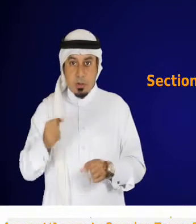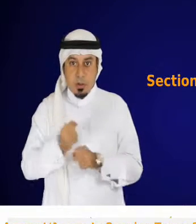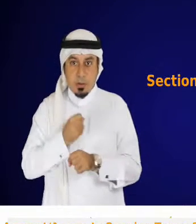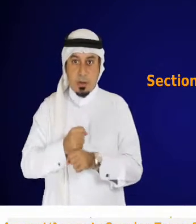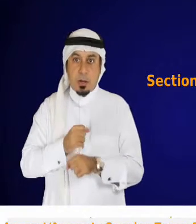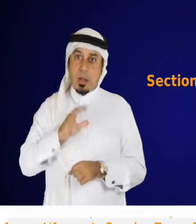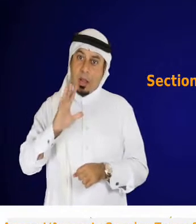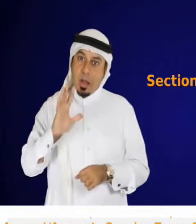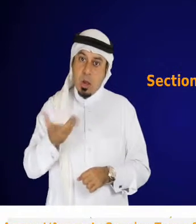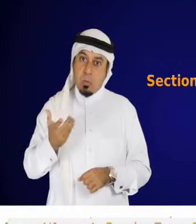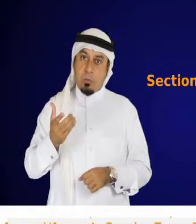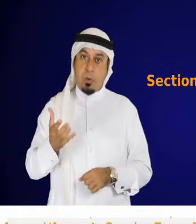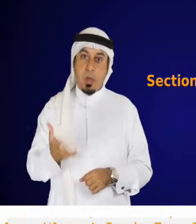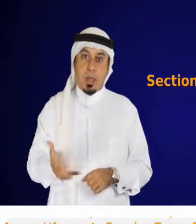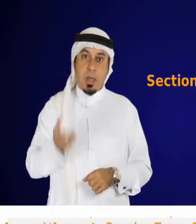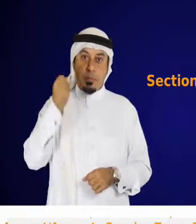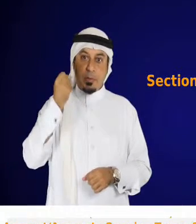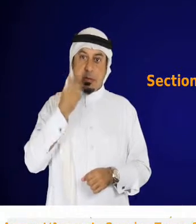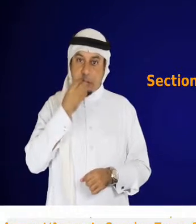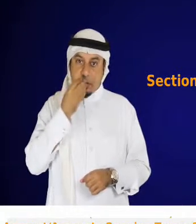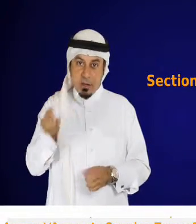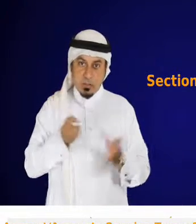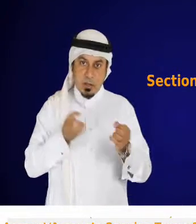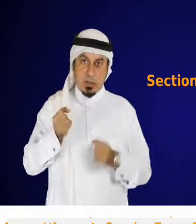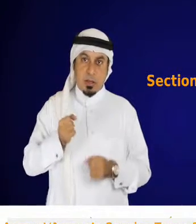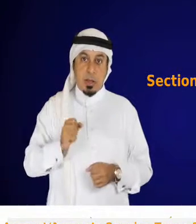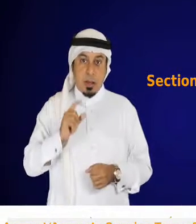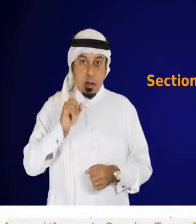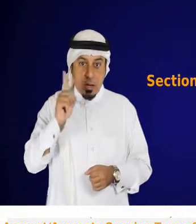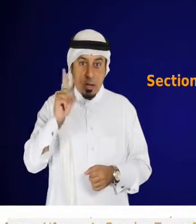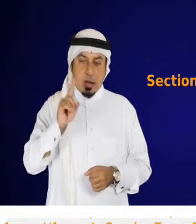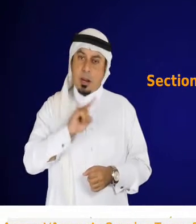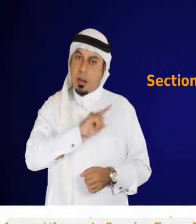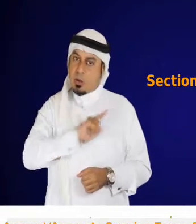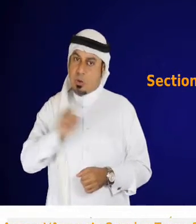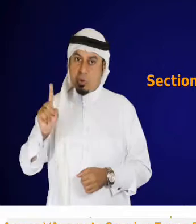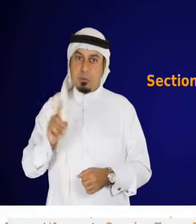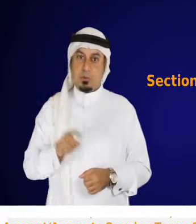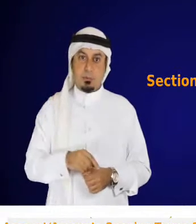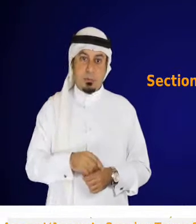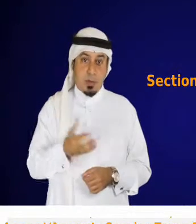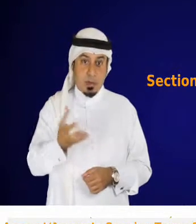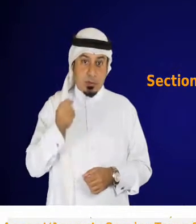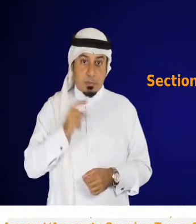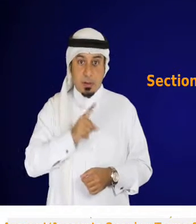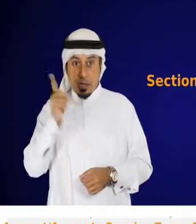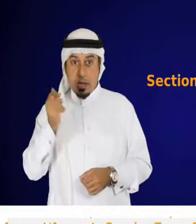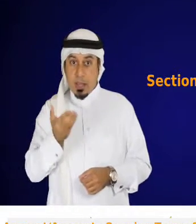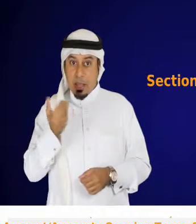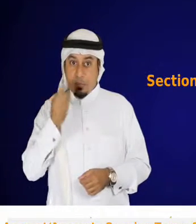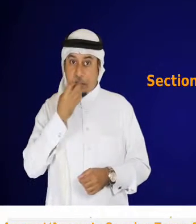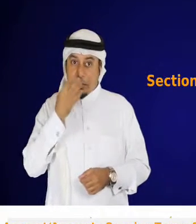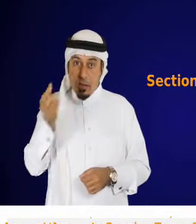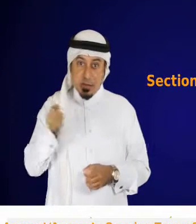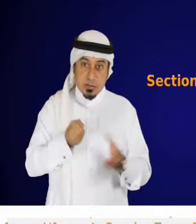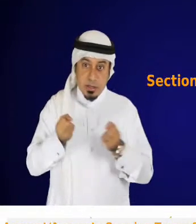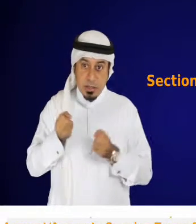against until cleared. The bank reserves the right to debit the customer with the value of any return check for any reason